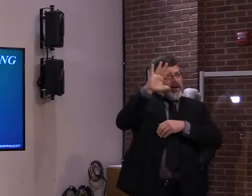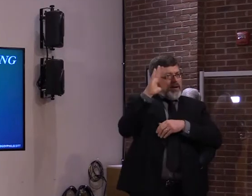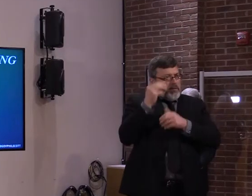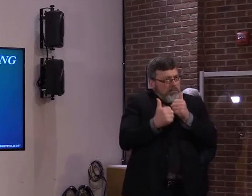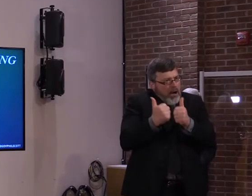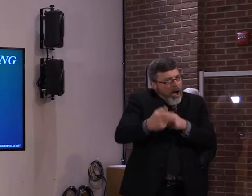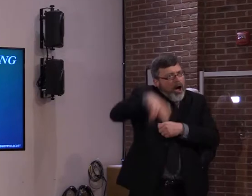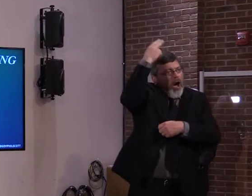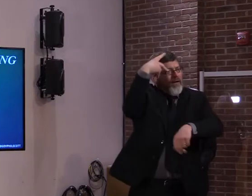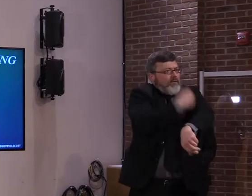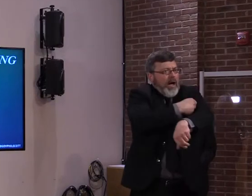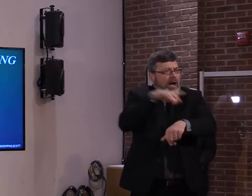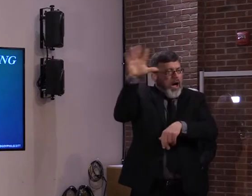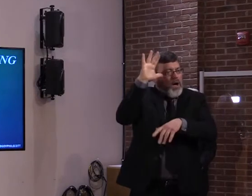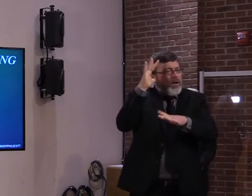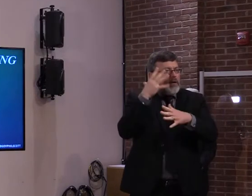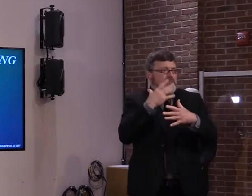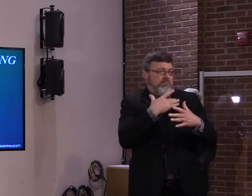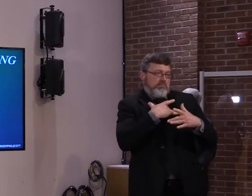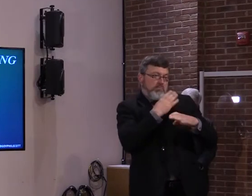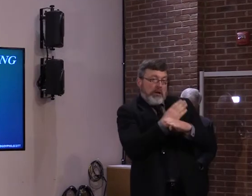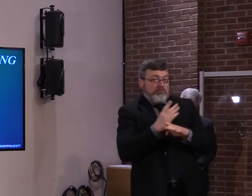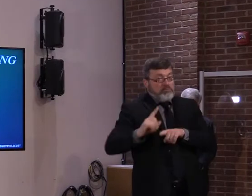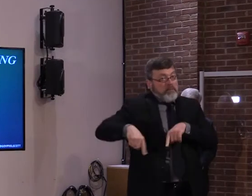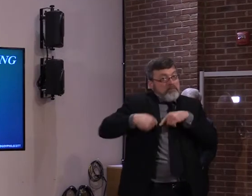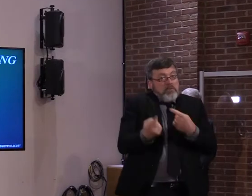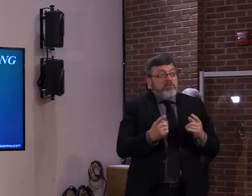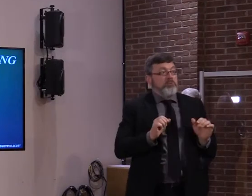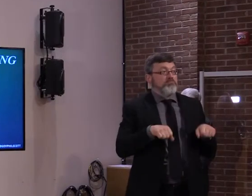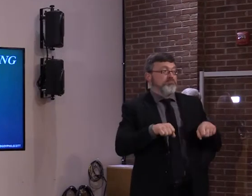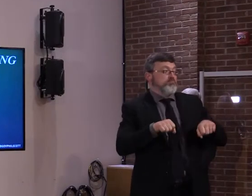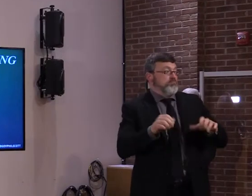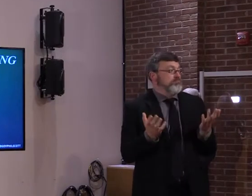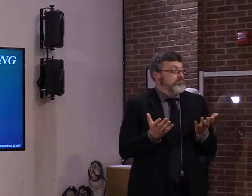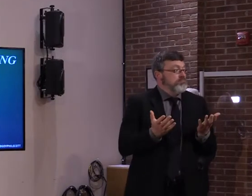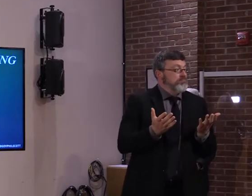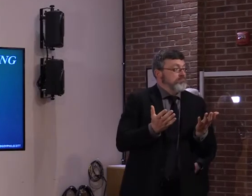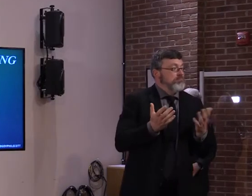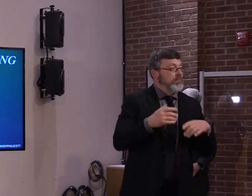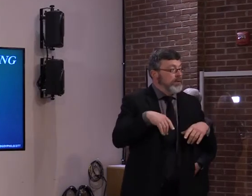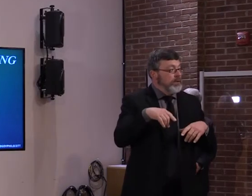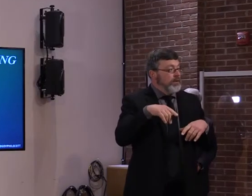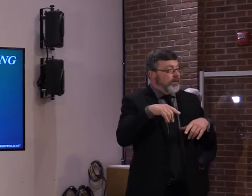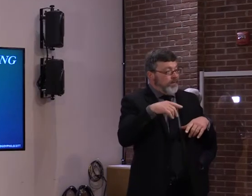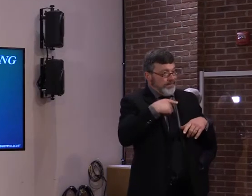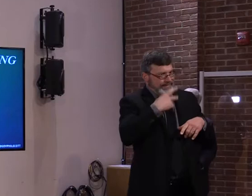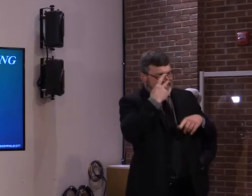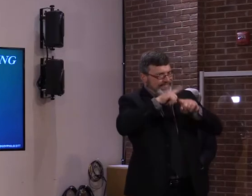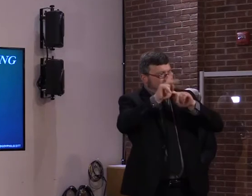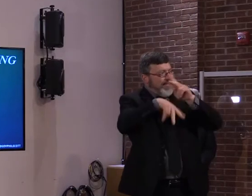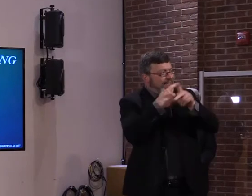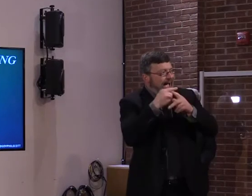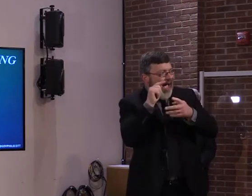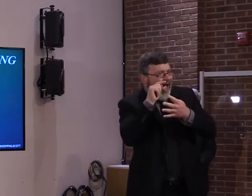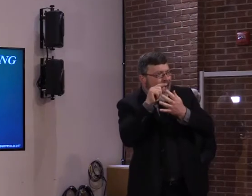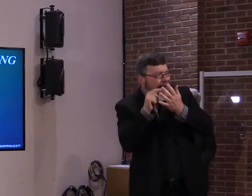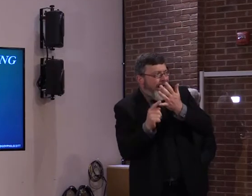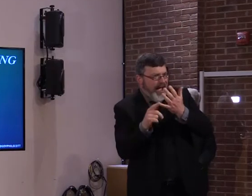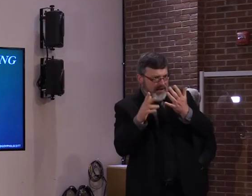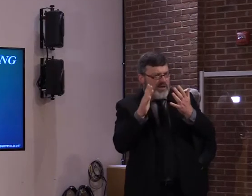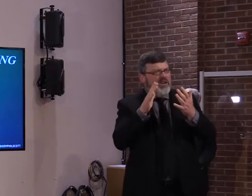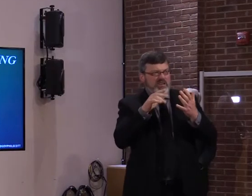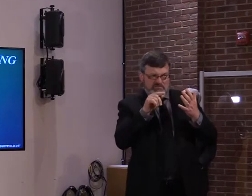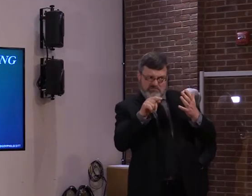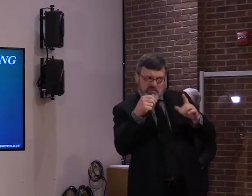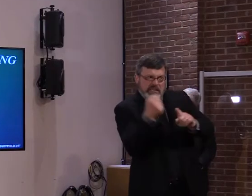strains of being far more contagious and may potentially result in more serious illness. But luckily, there